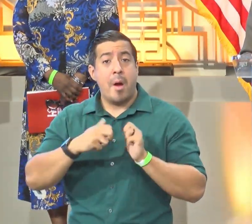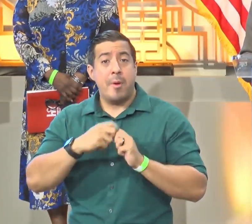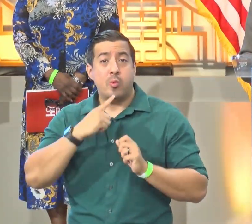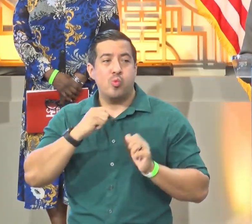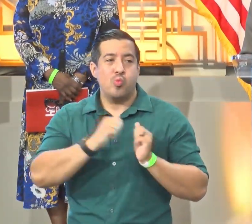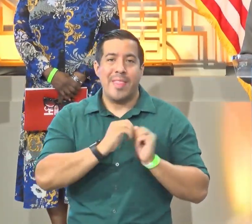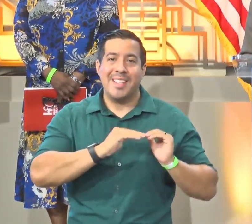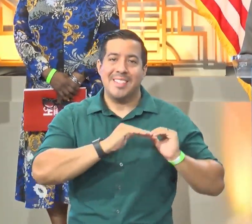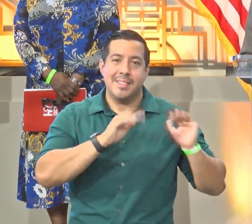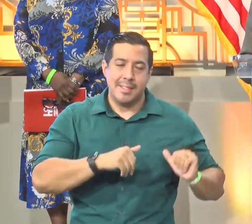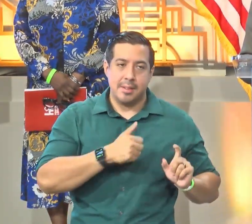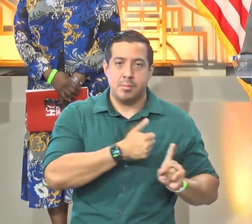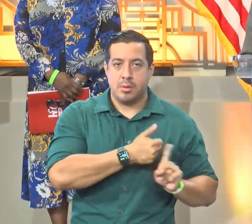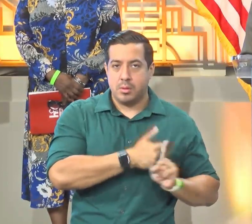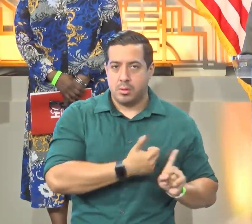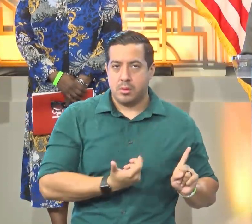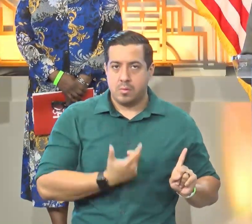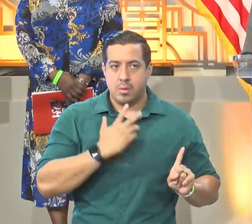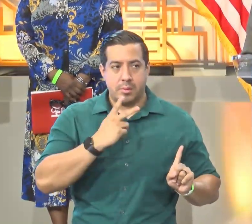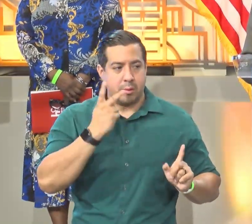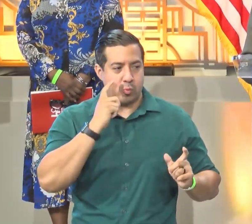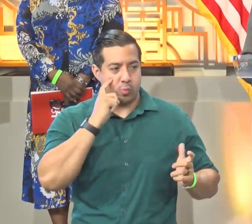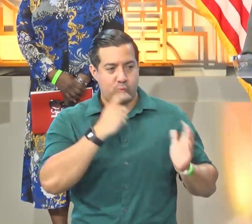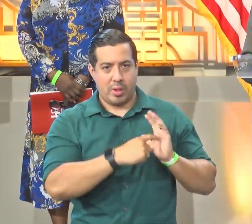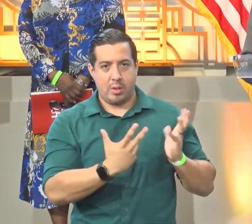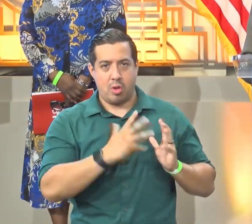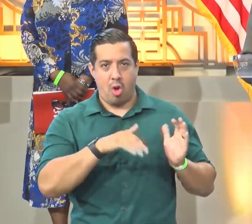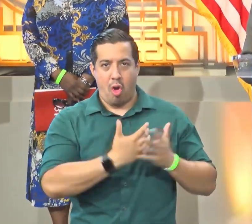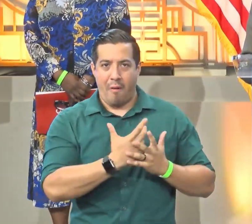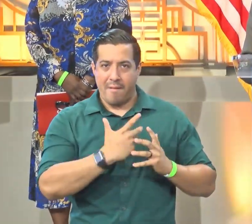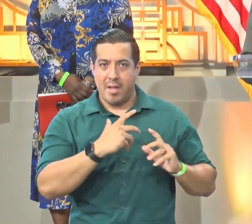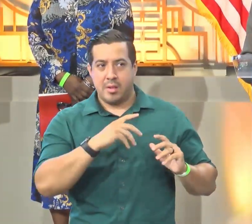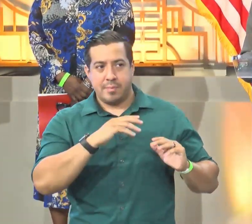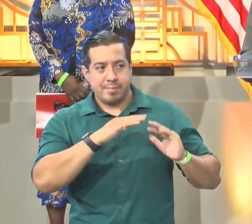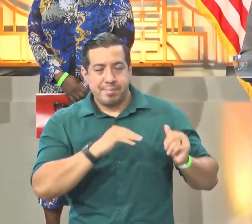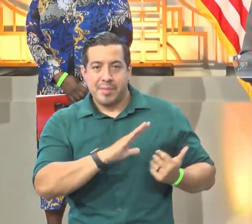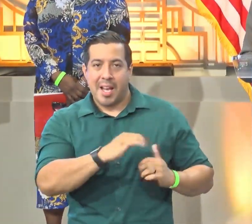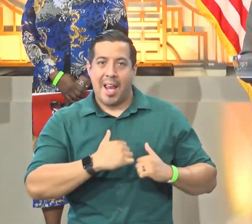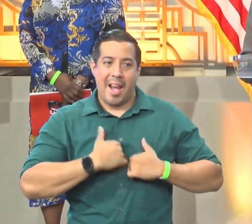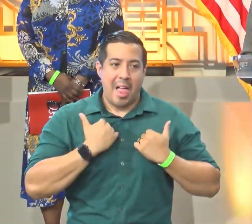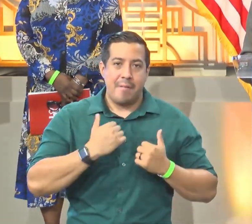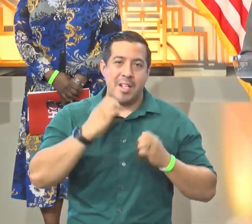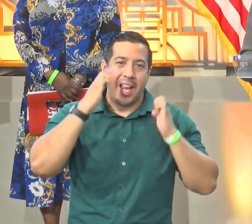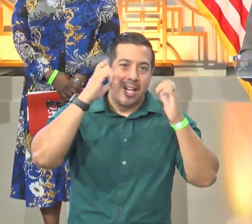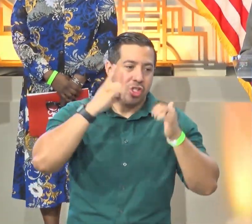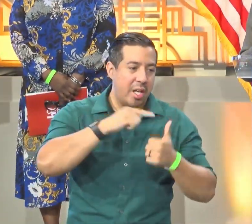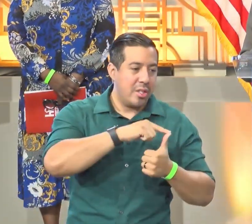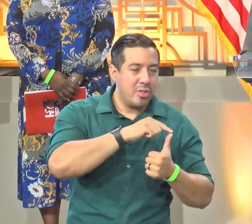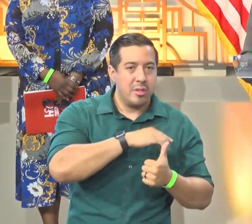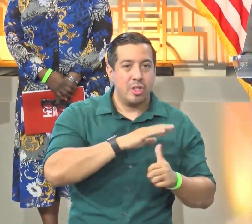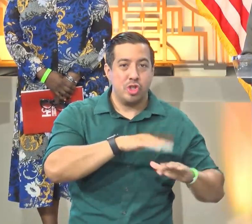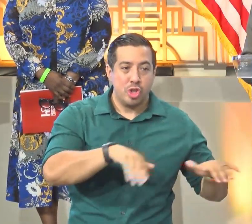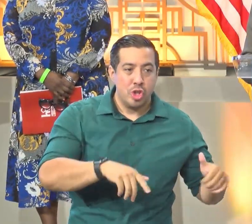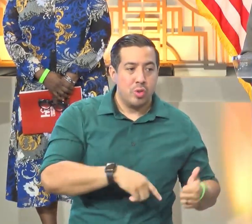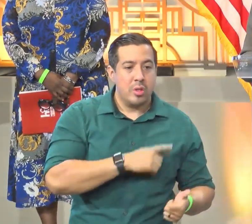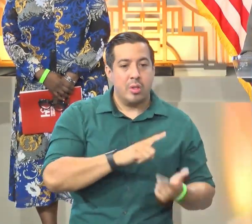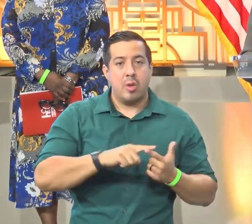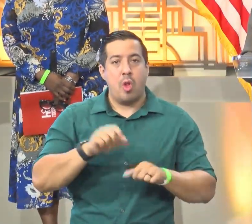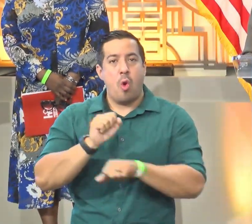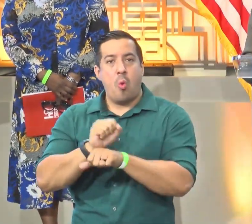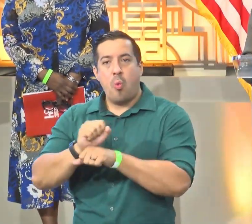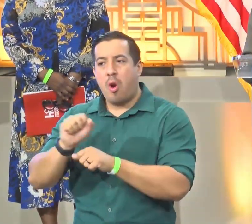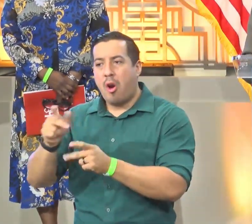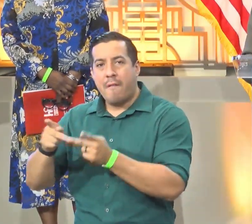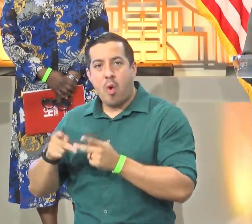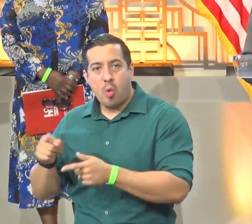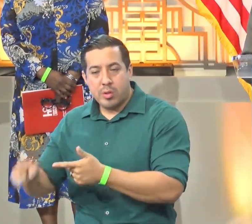We recognize that low literacy affects every aspect of our community life, from the education of our children, the readiness of the workforce, the